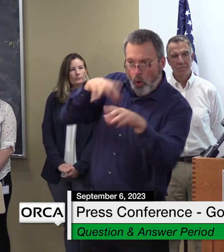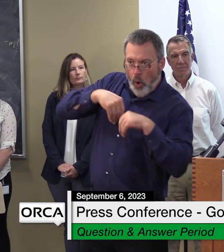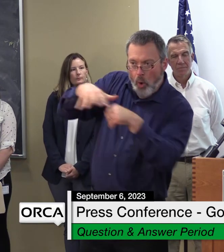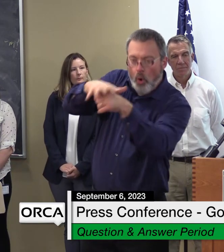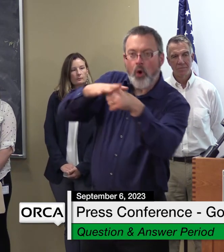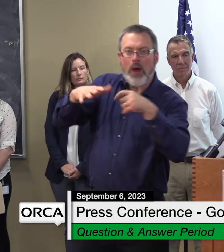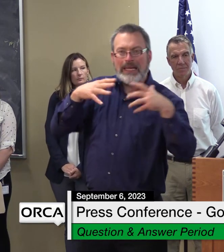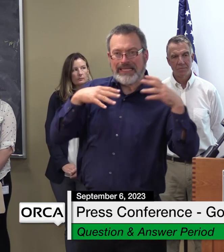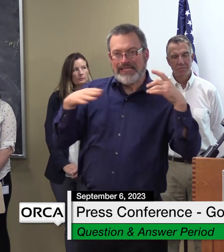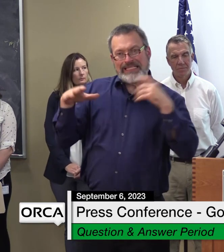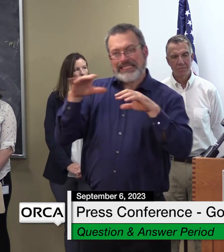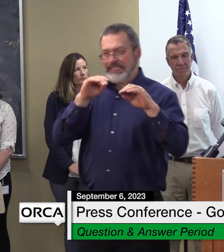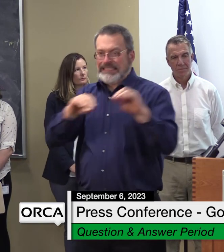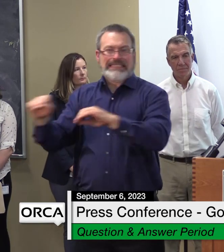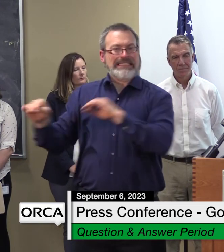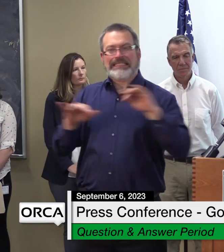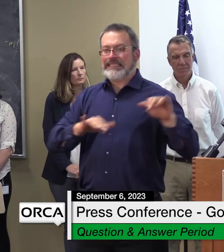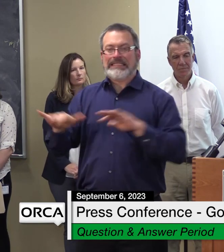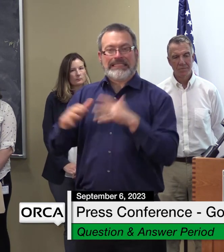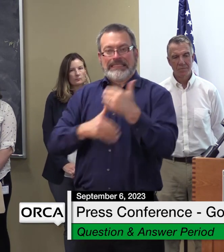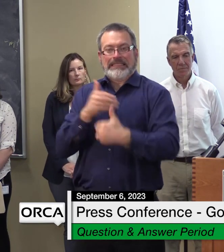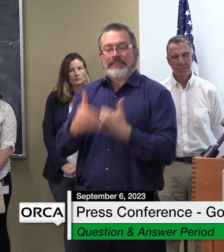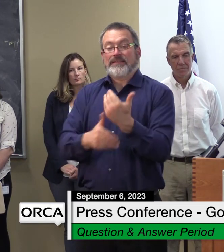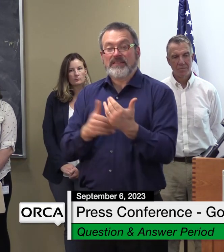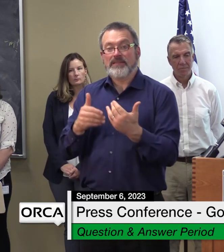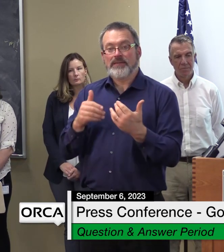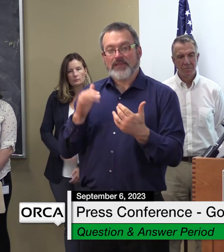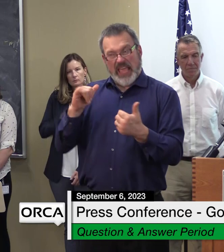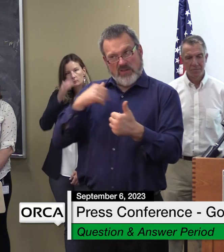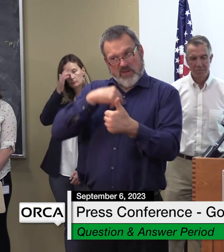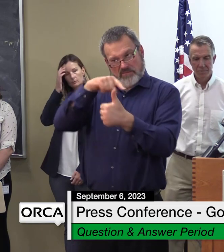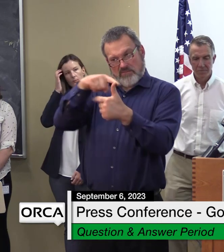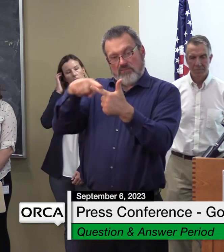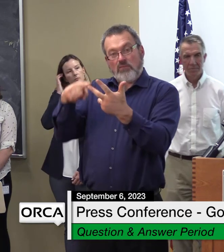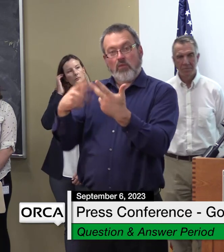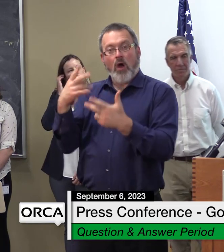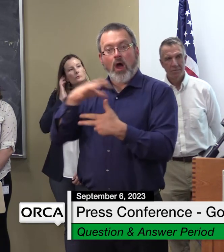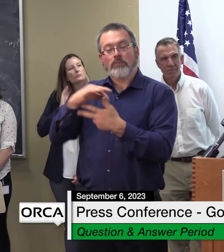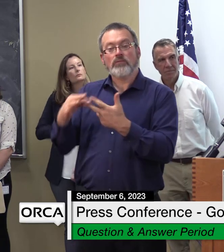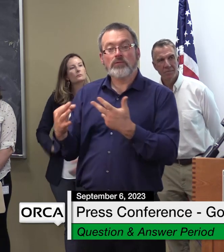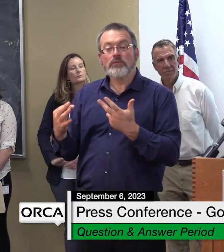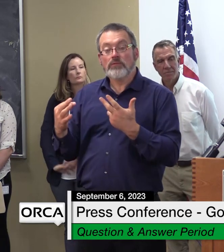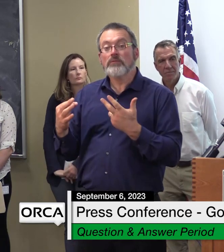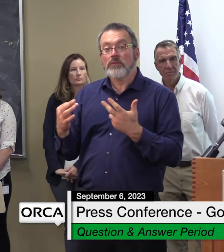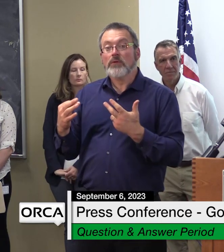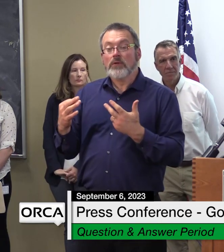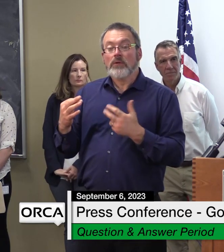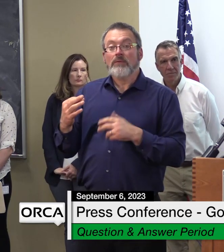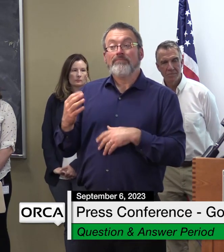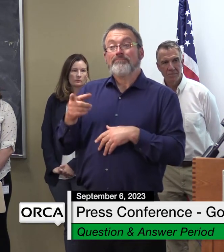And so in addition to that, if somebody had